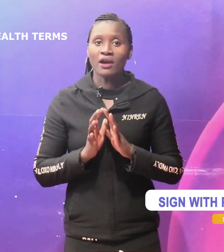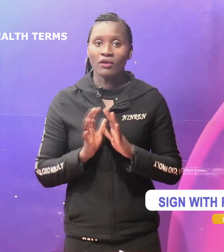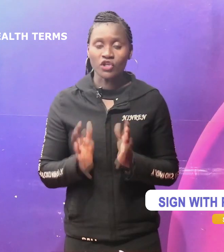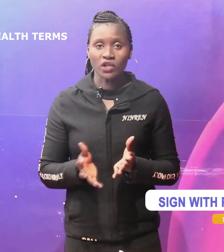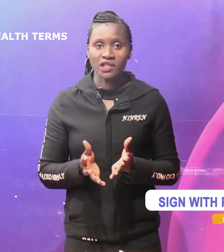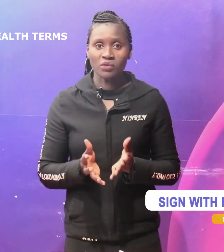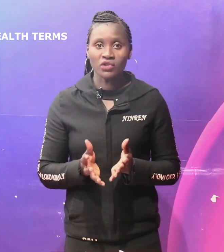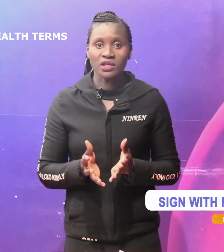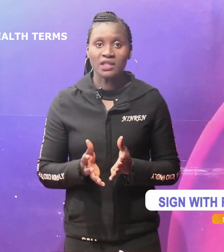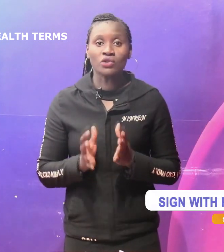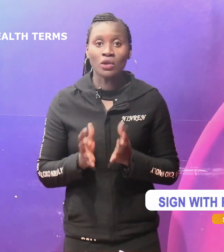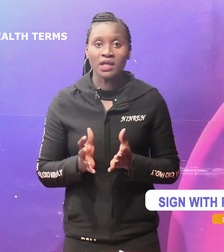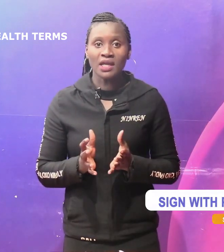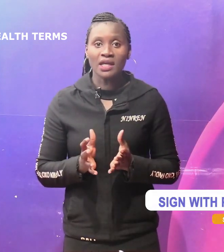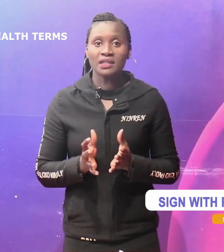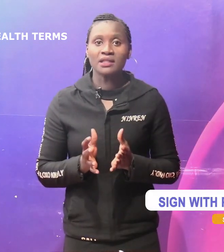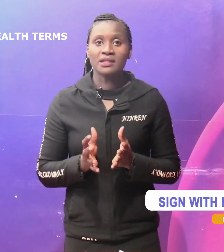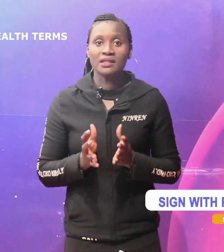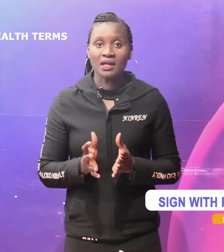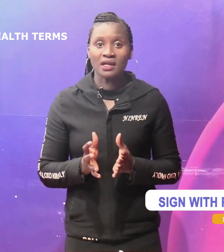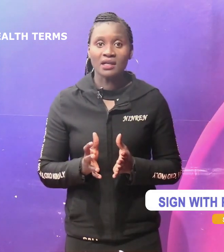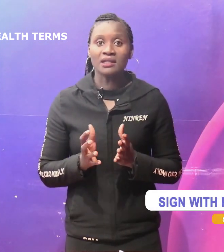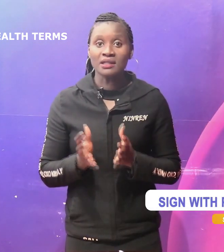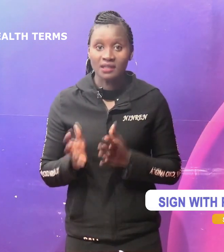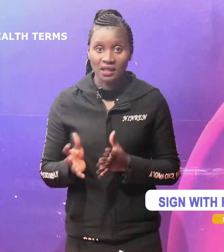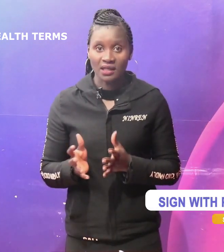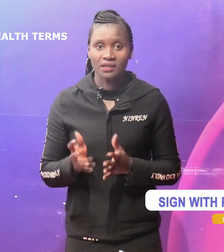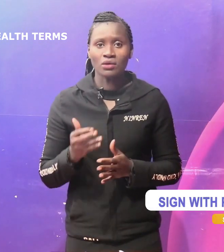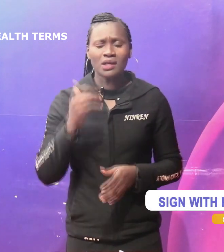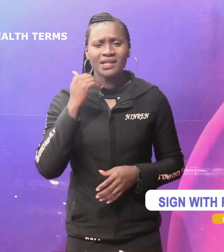facial expression that is showing it is sick, it is sickness. So sick,